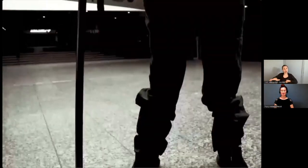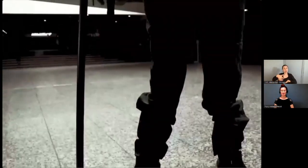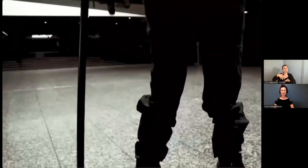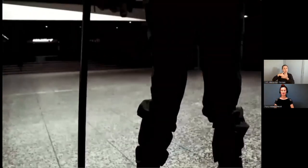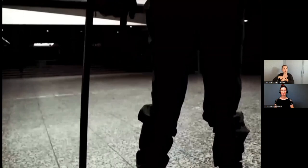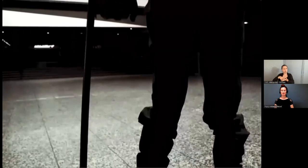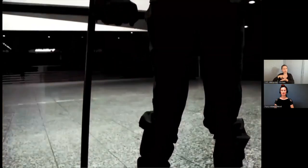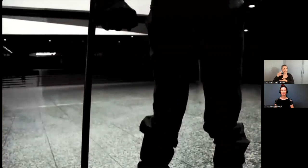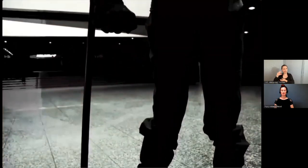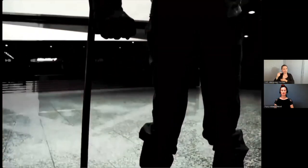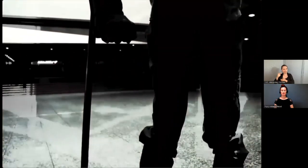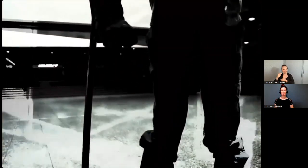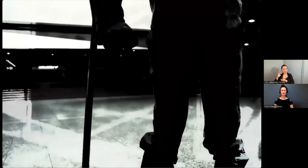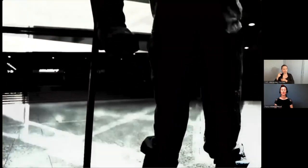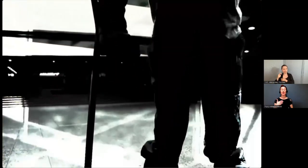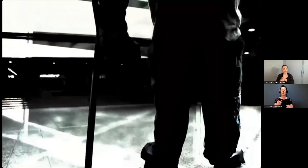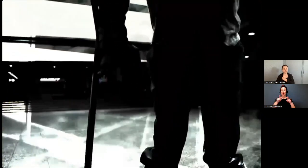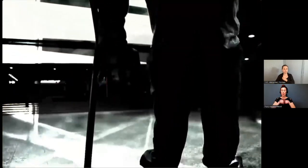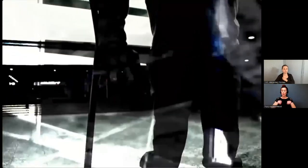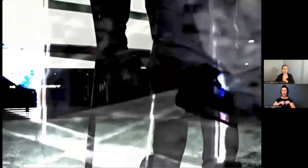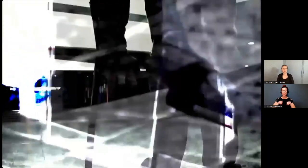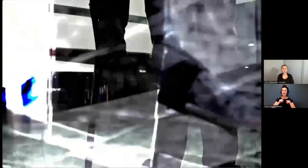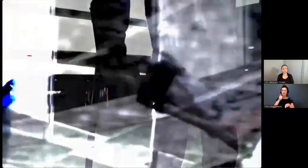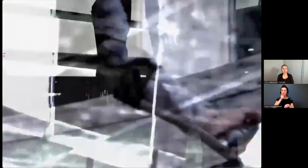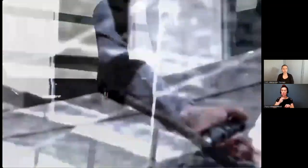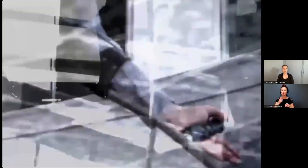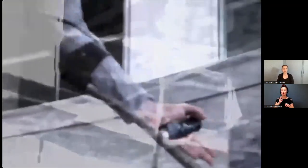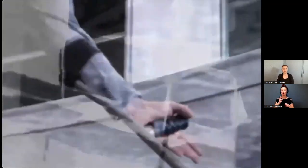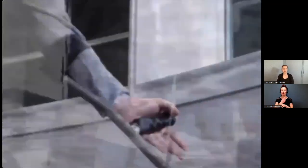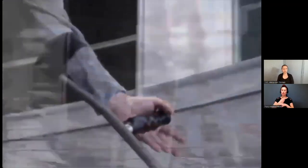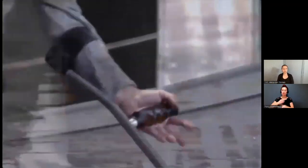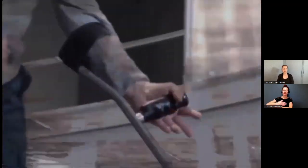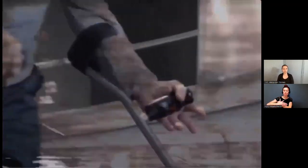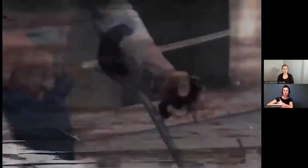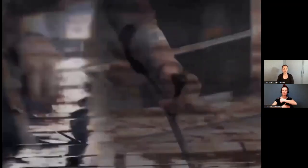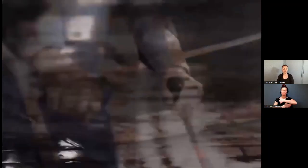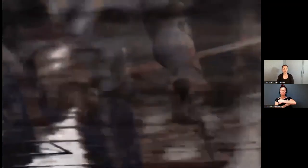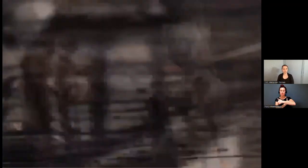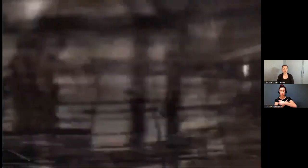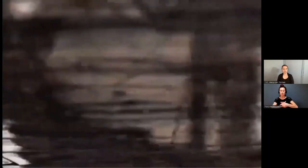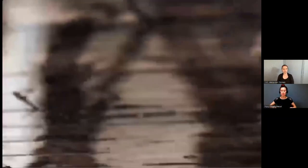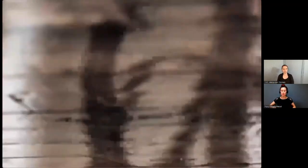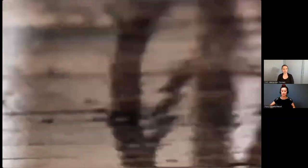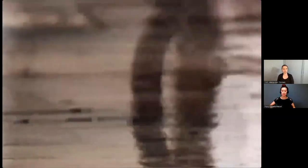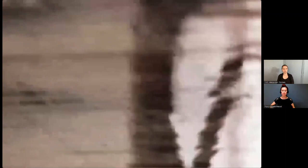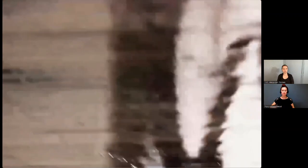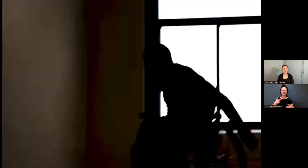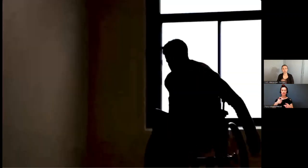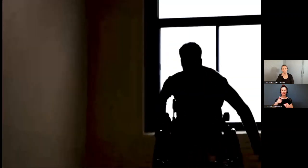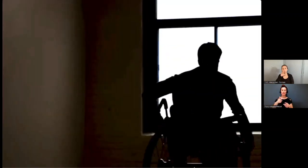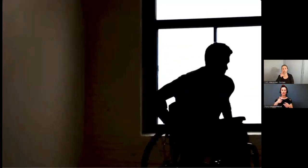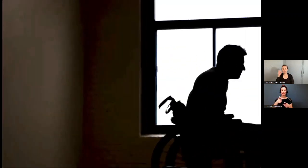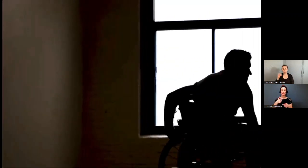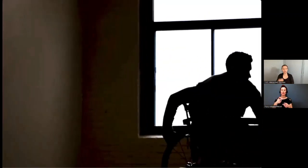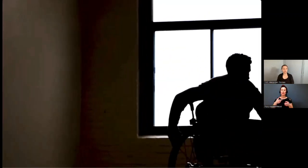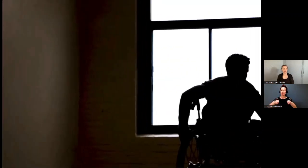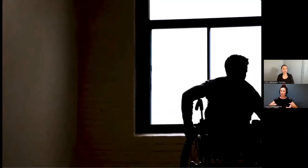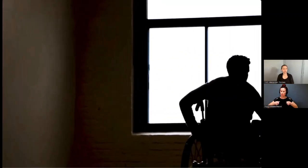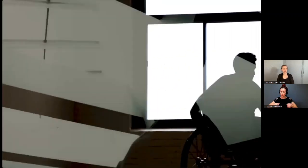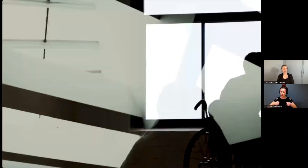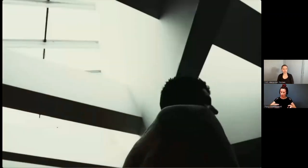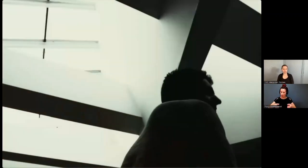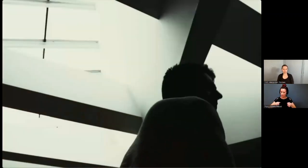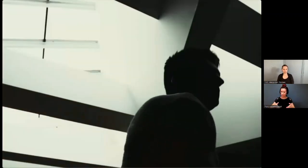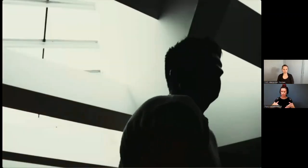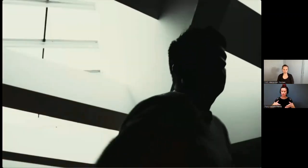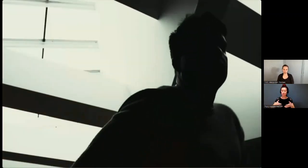body. Dans ma routine, Le haut de mon corps est très fort, le bas de mon corps est faible. Voulant pour me déplacer. Tout au long de cette vidéo, j'ai